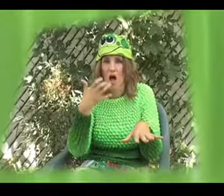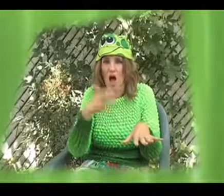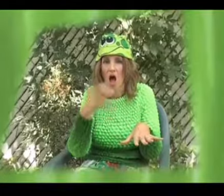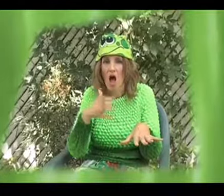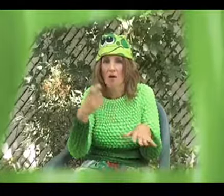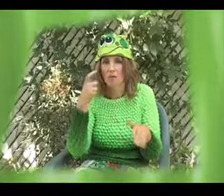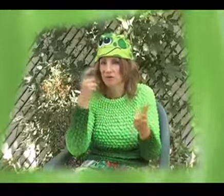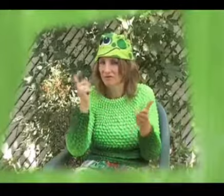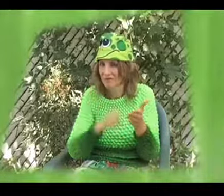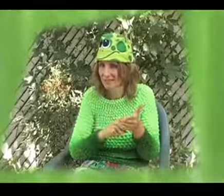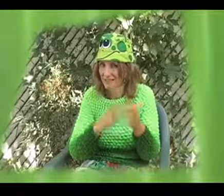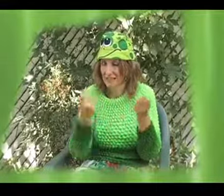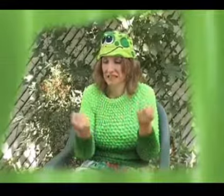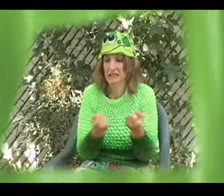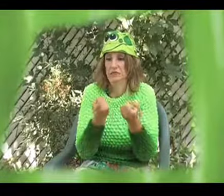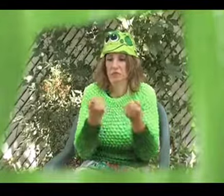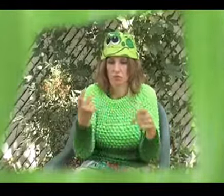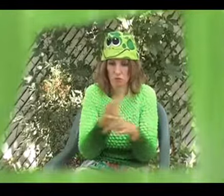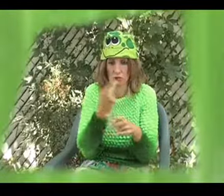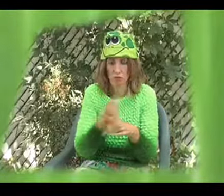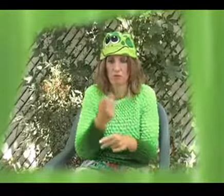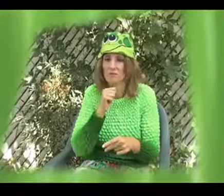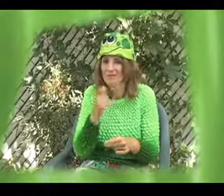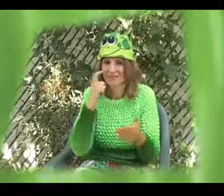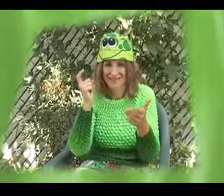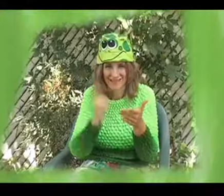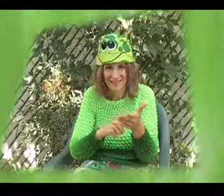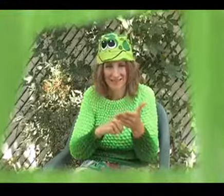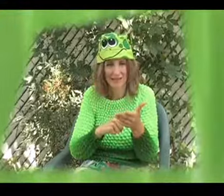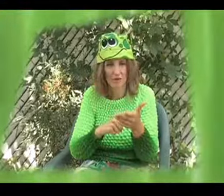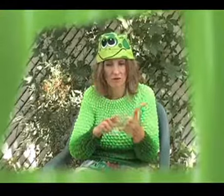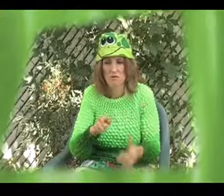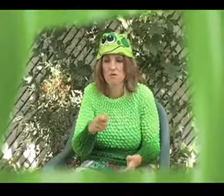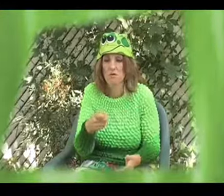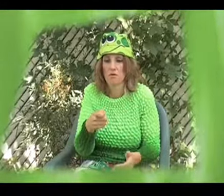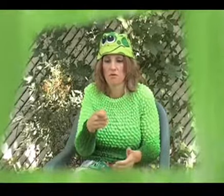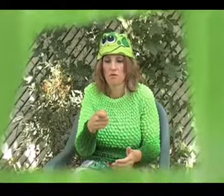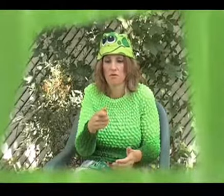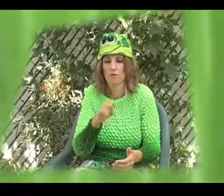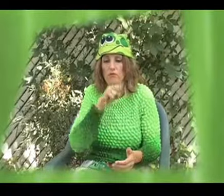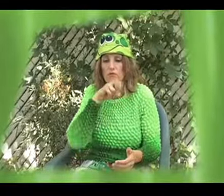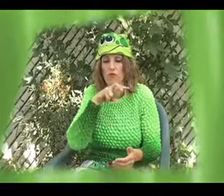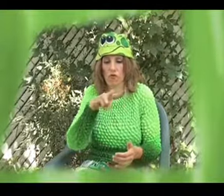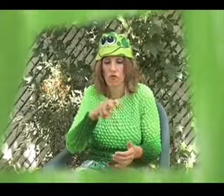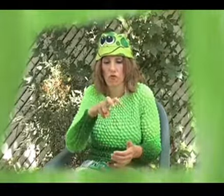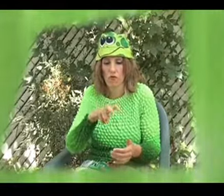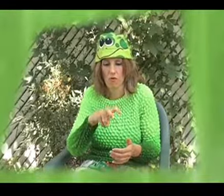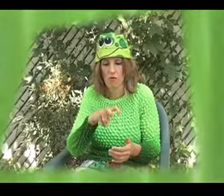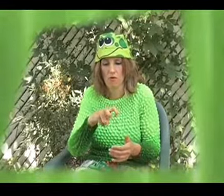there as it gets hotter and doesn't recognize it, and it gets worse and worse and it dies. Well, we can do that with sin. Just like the